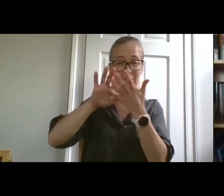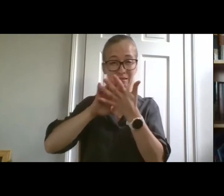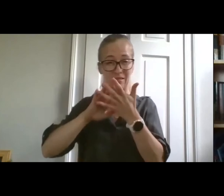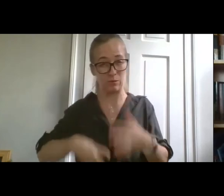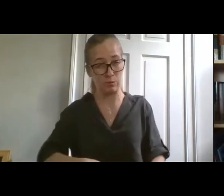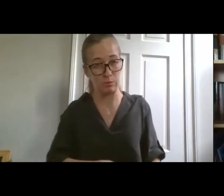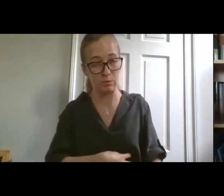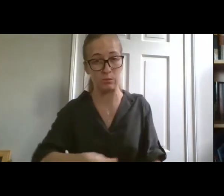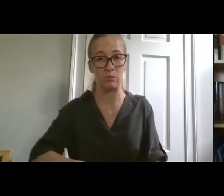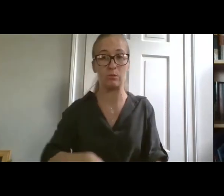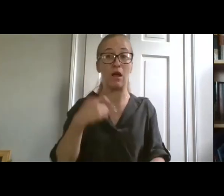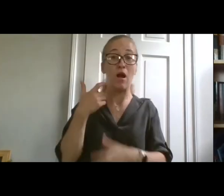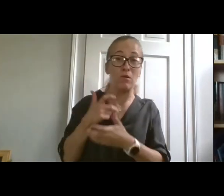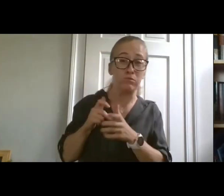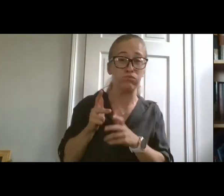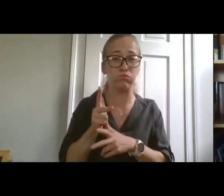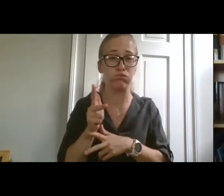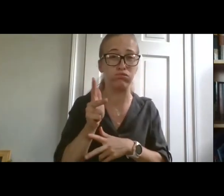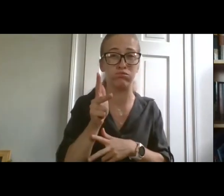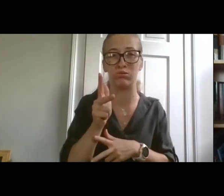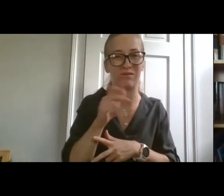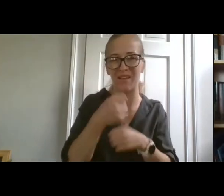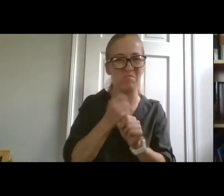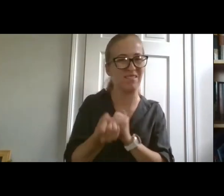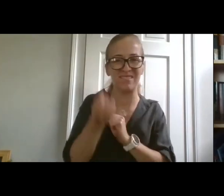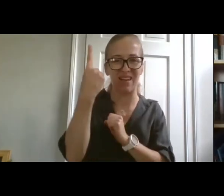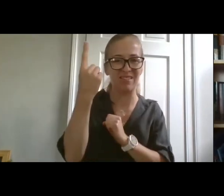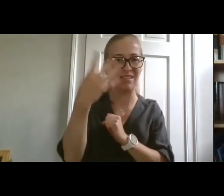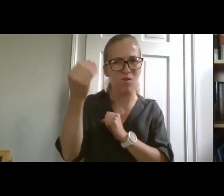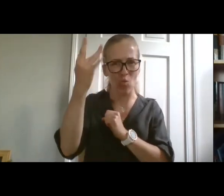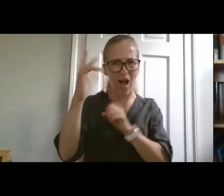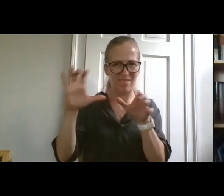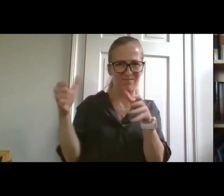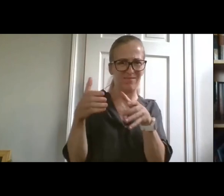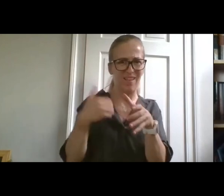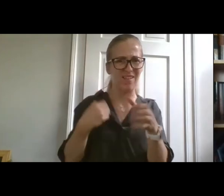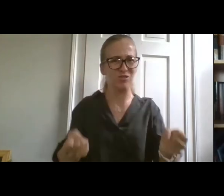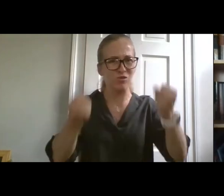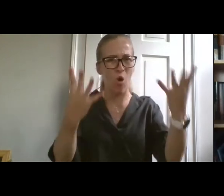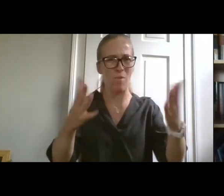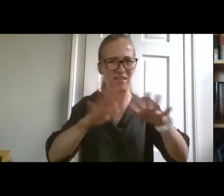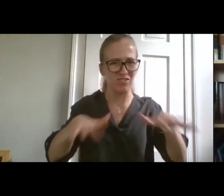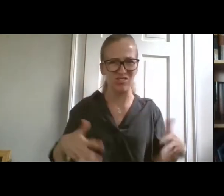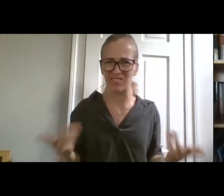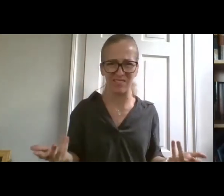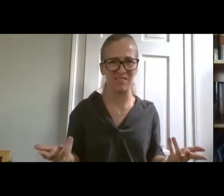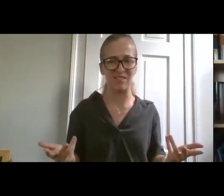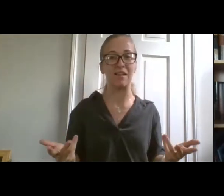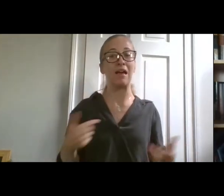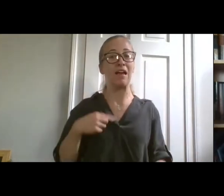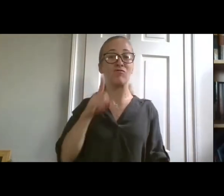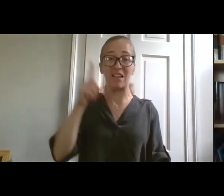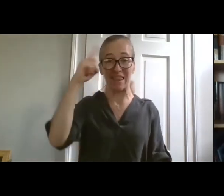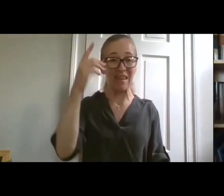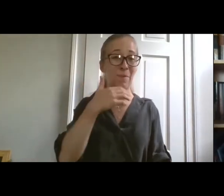keep driving higher made no sense at all. And why, collectively, had we had so many children? "I really think we better turn